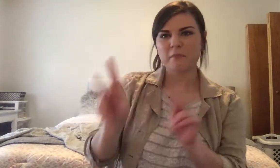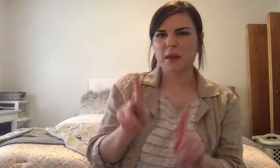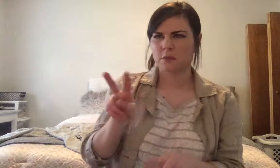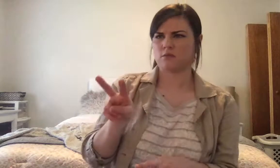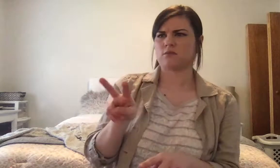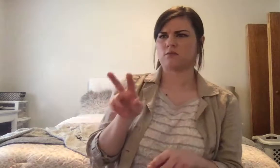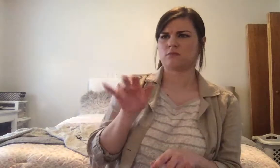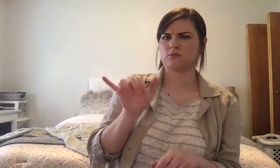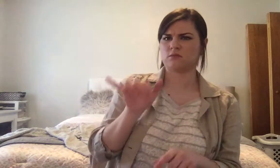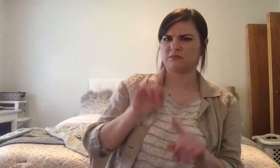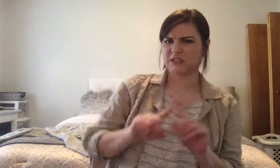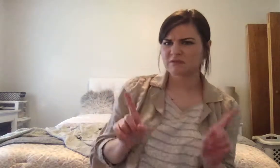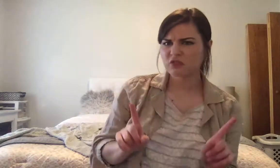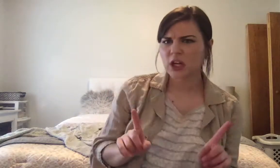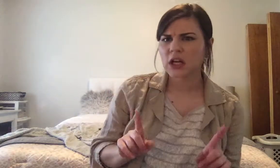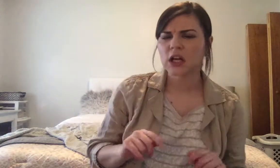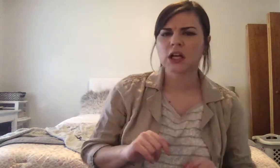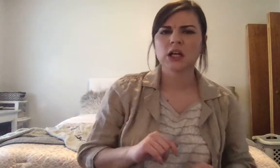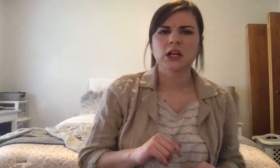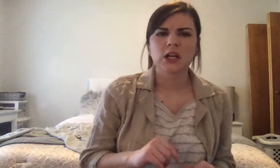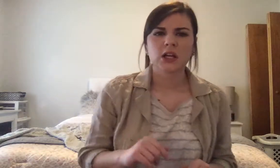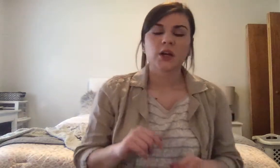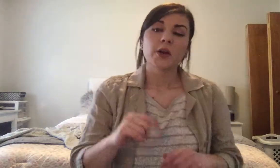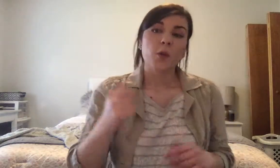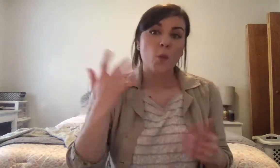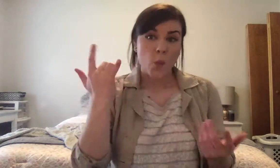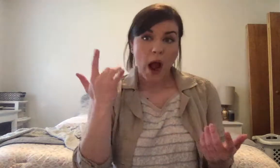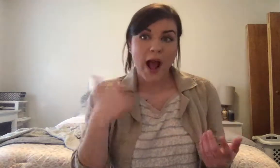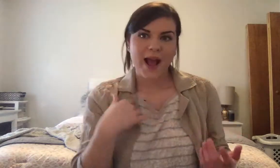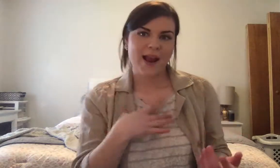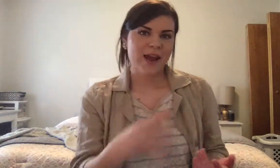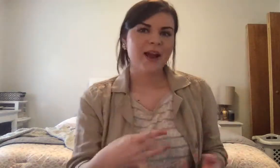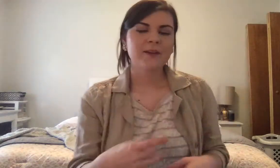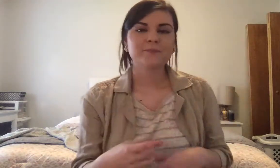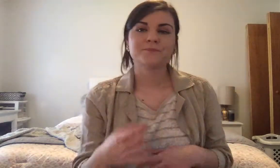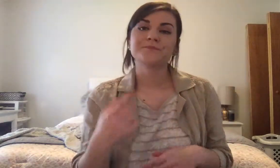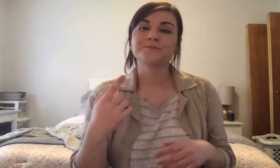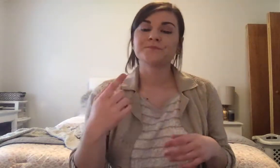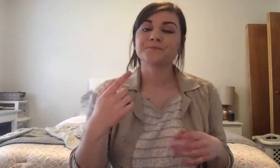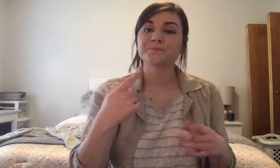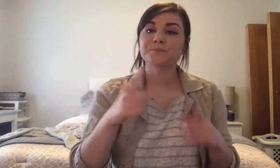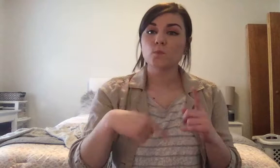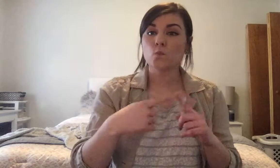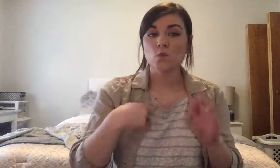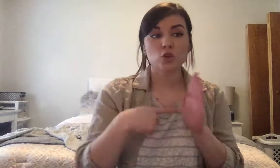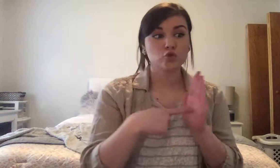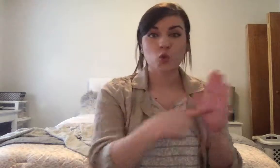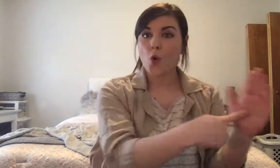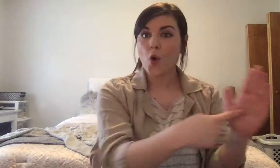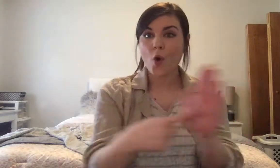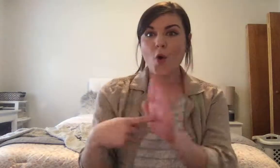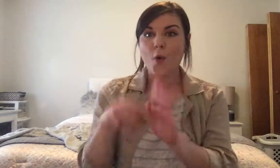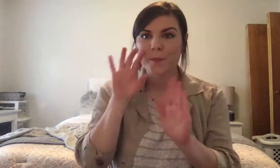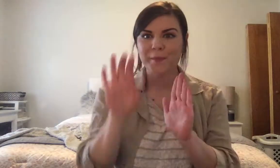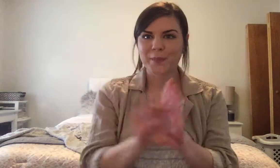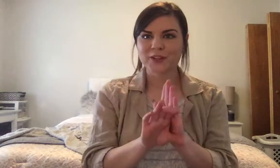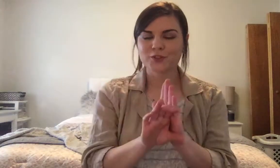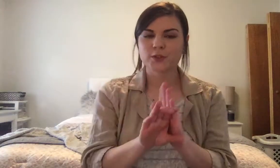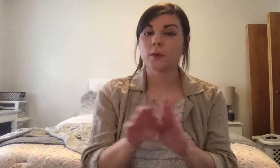And the reason I do that is when I go to show these photographs, the person will come up to view the photograph,